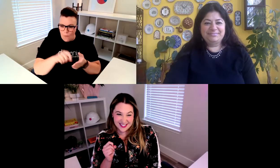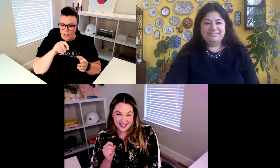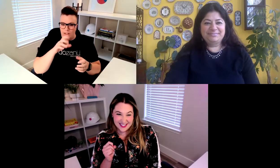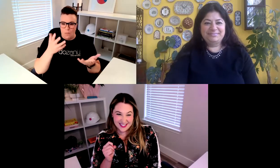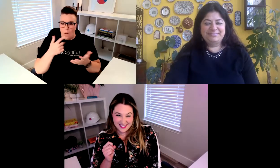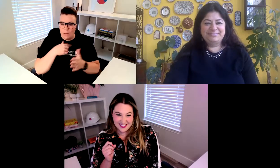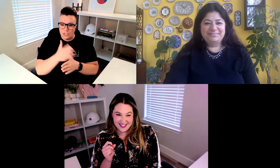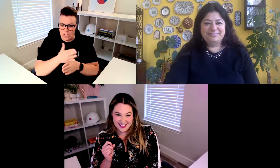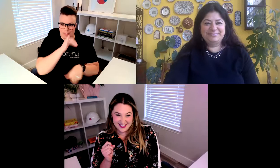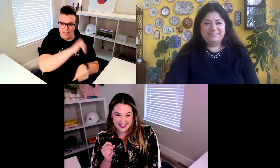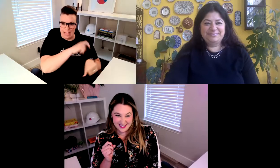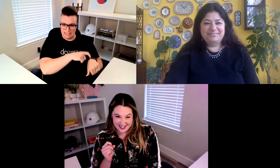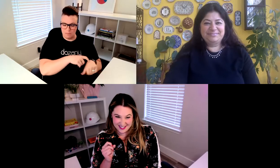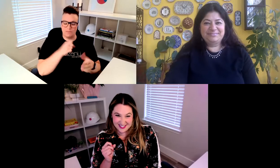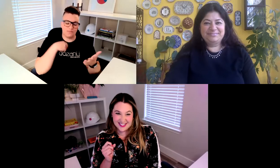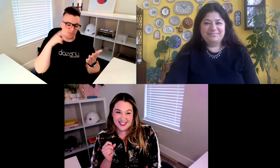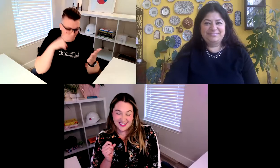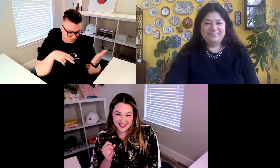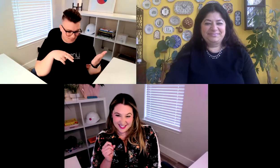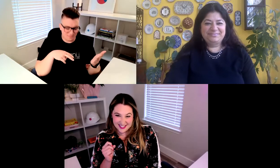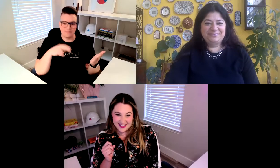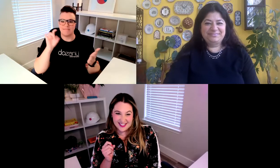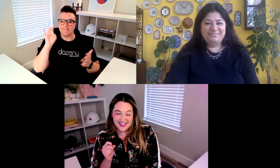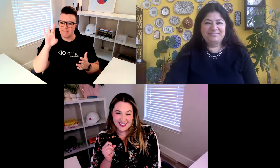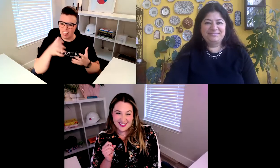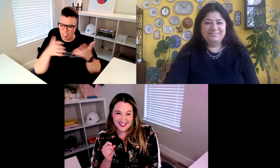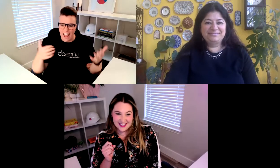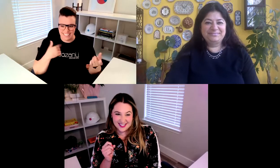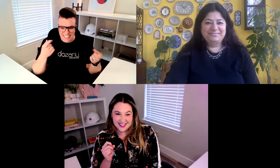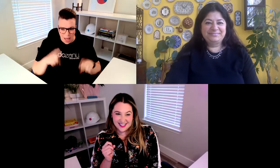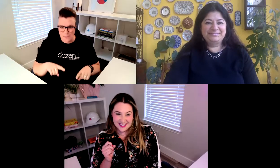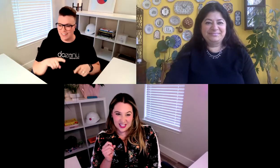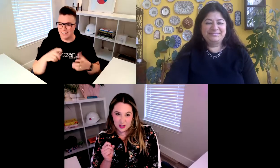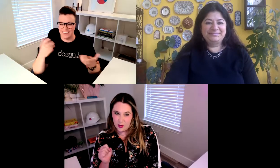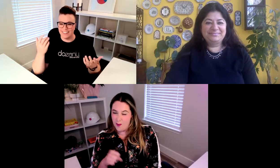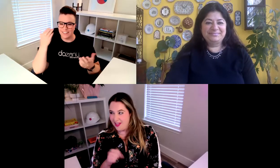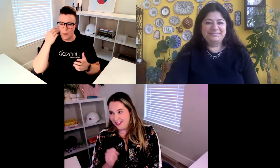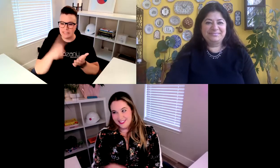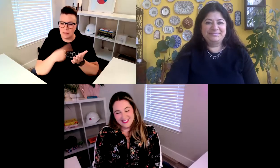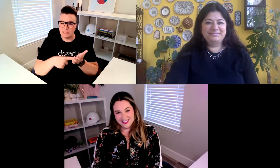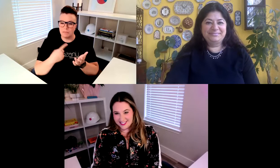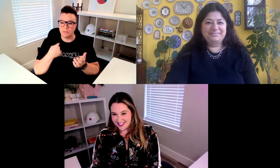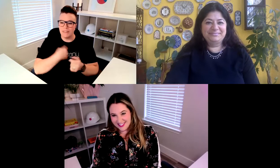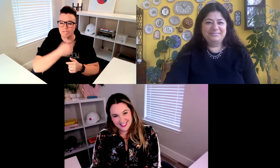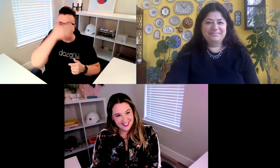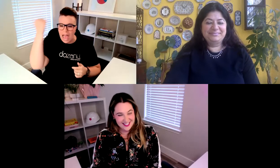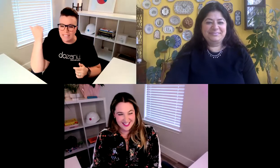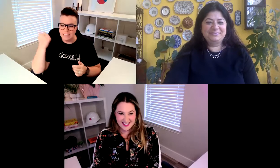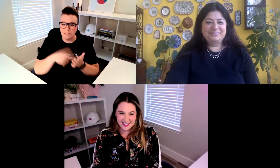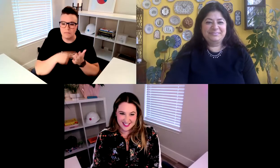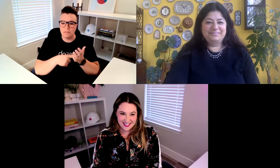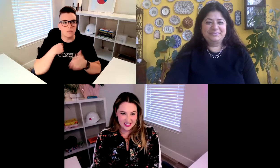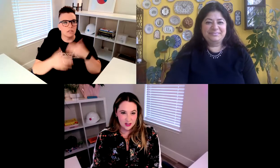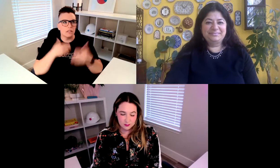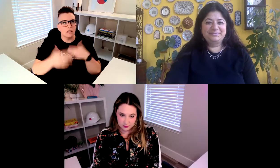back to the book and reread what we shared during that time a year ago. So, wow, looking back, a lot has